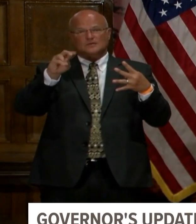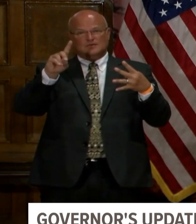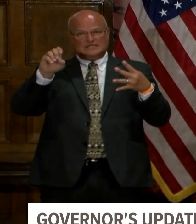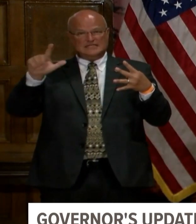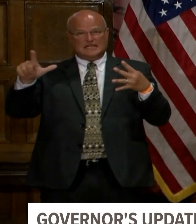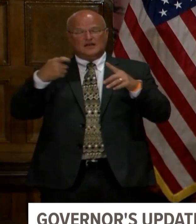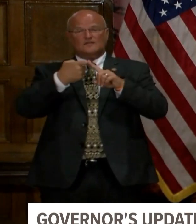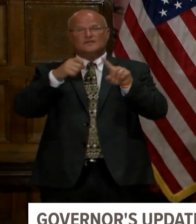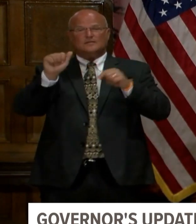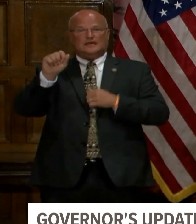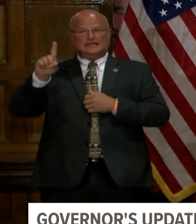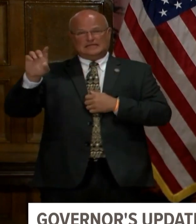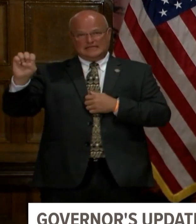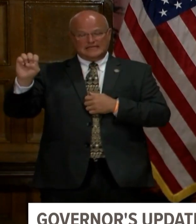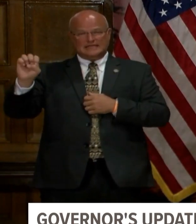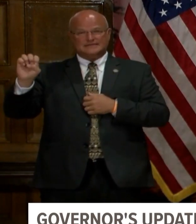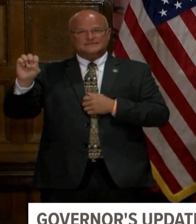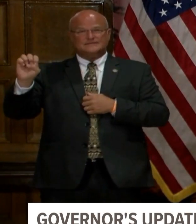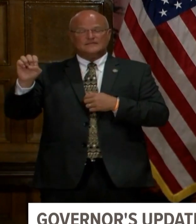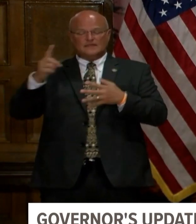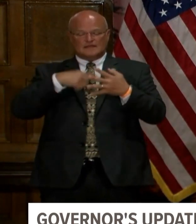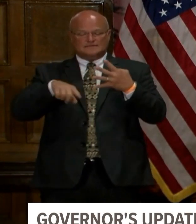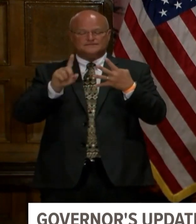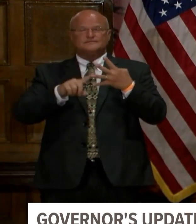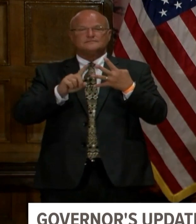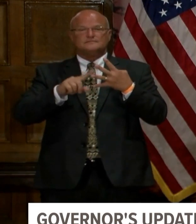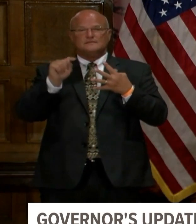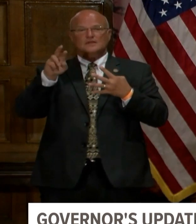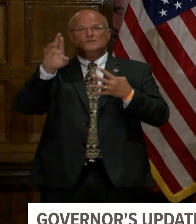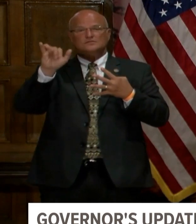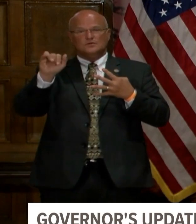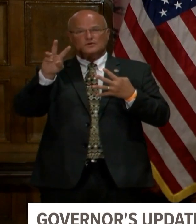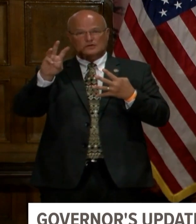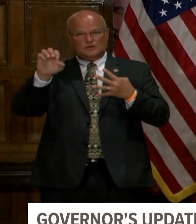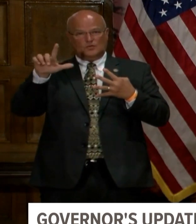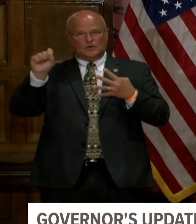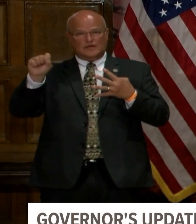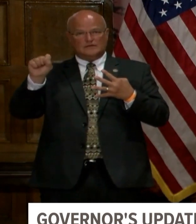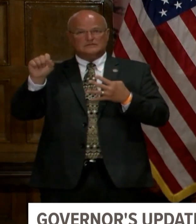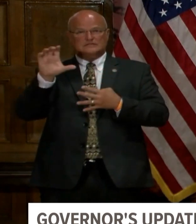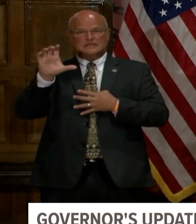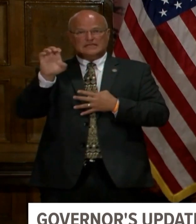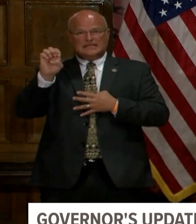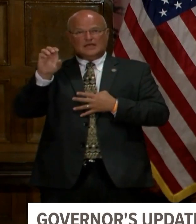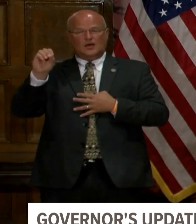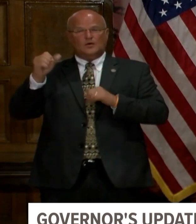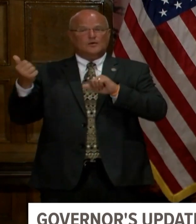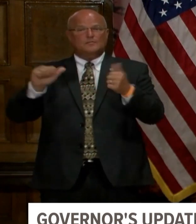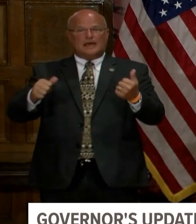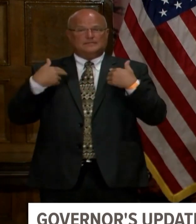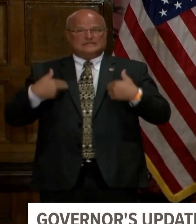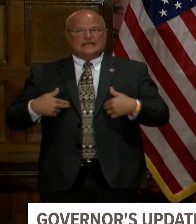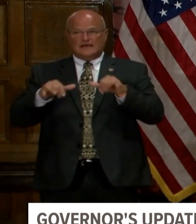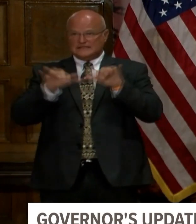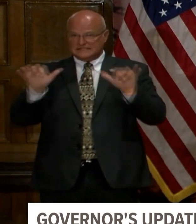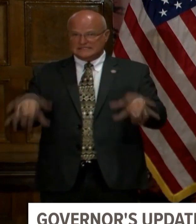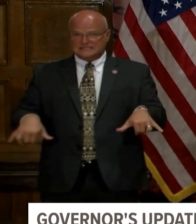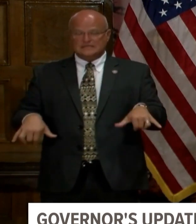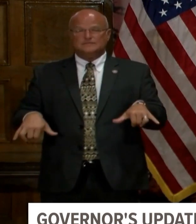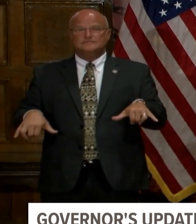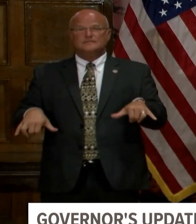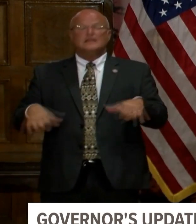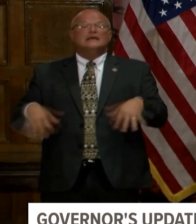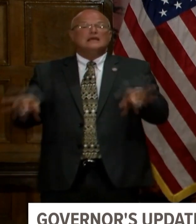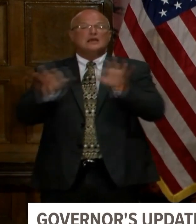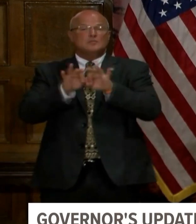of the Department of Education, and then Troy Wells, CEO of Baptist Health System, important part